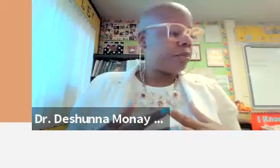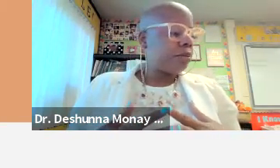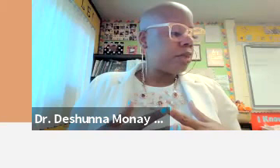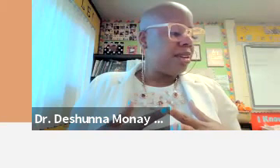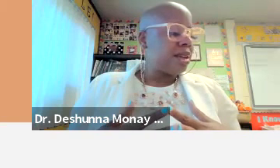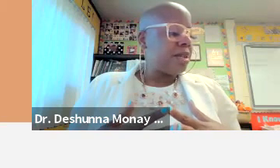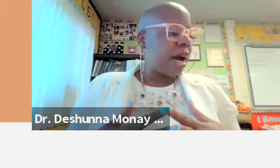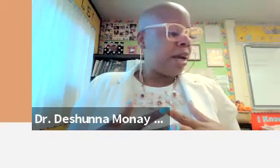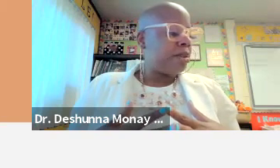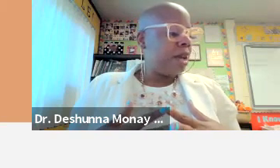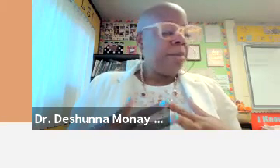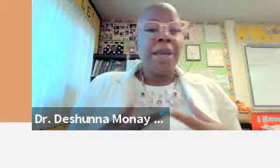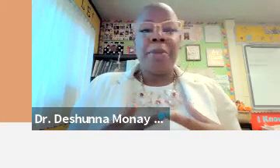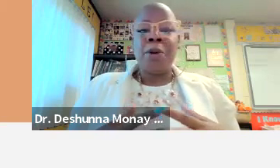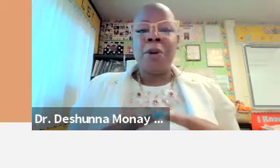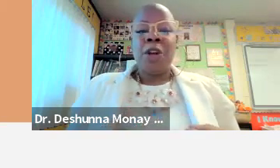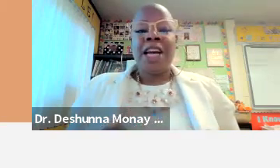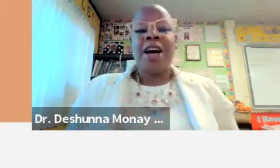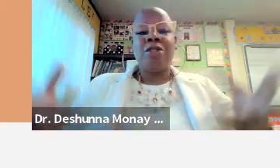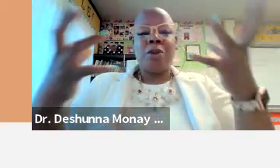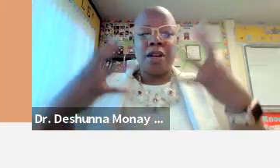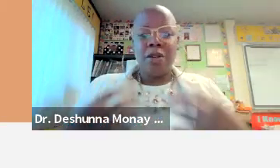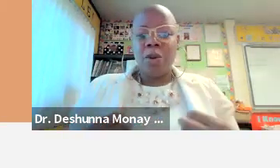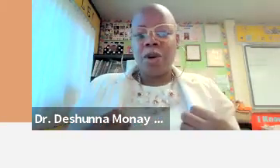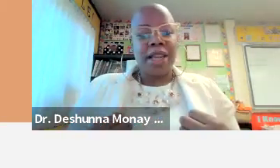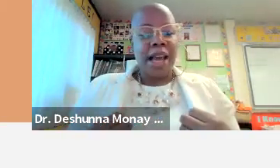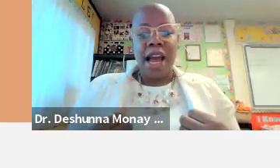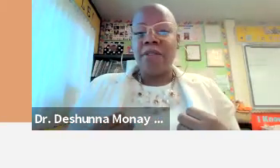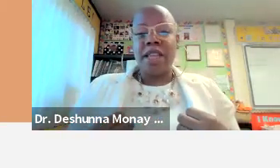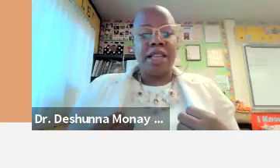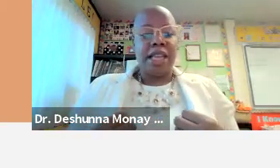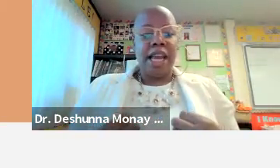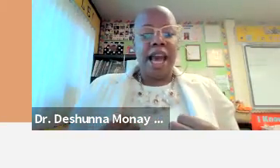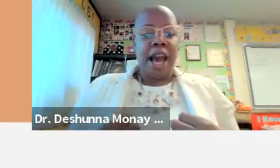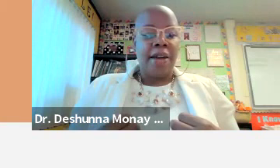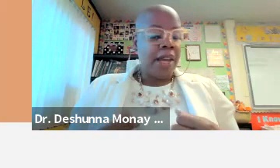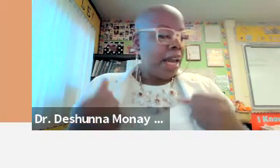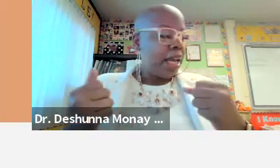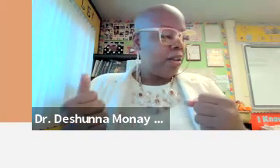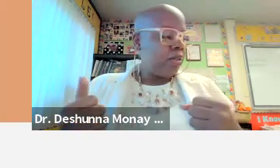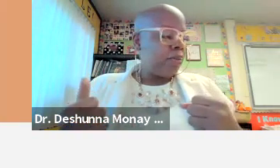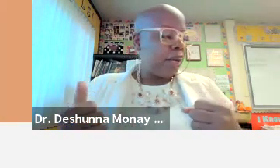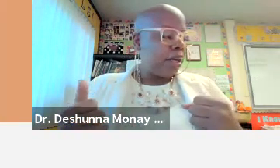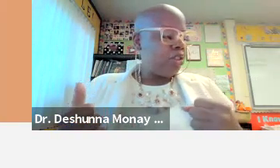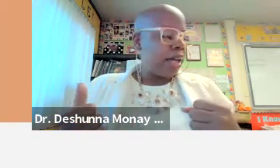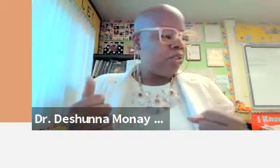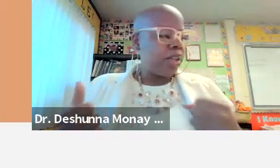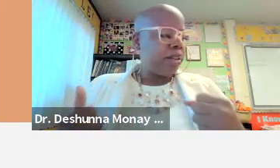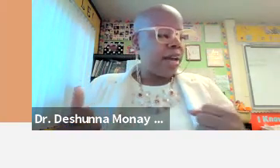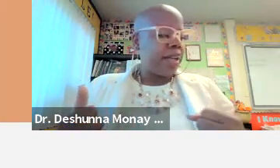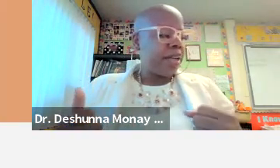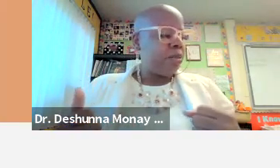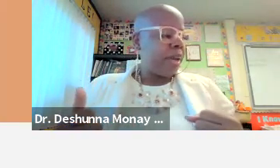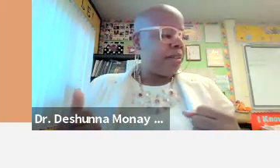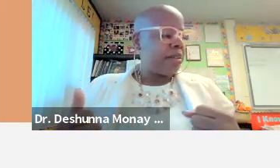And sometimes people come to us with everything that they have, and it is very challenging